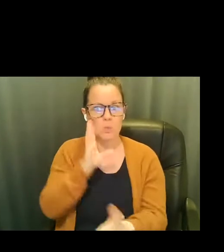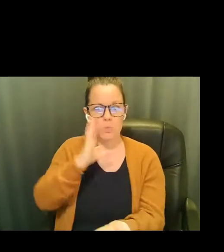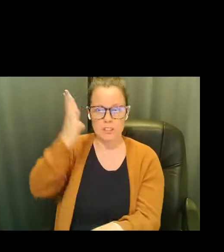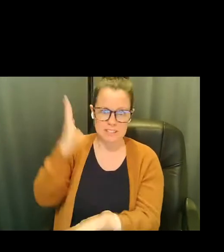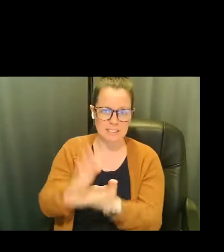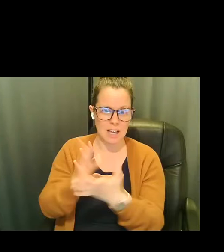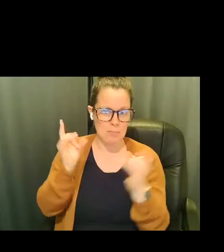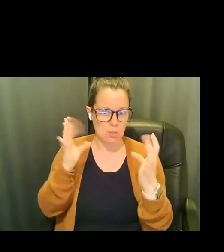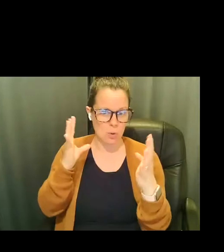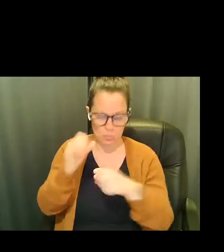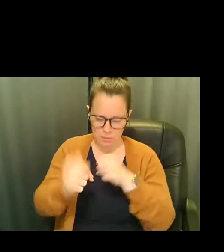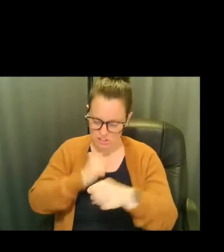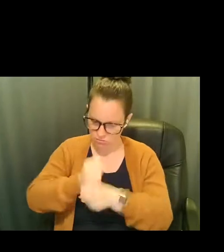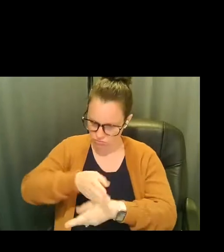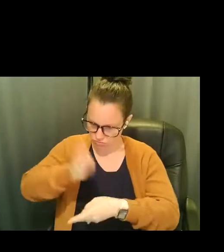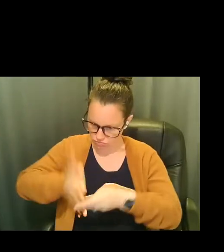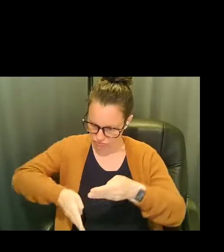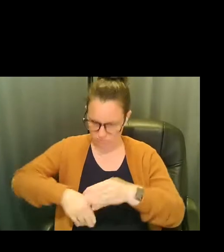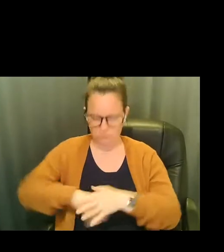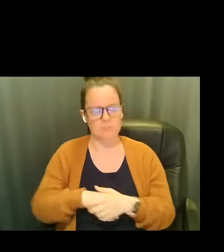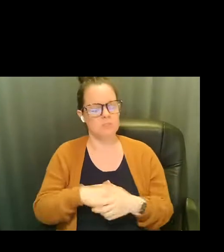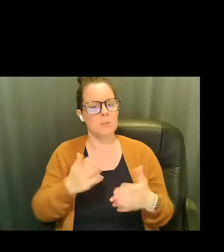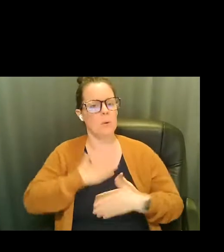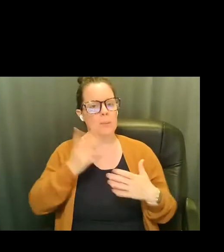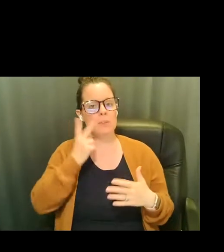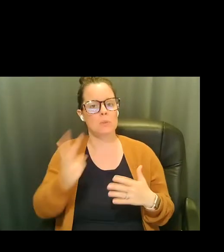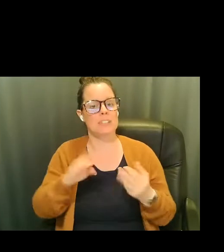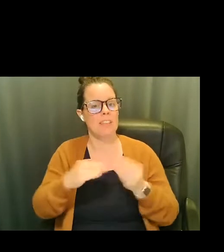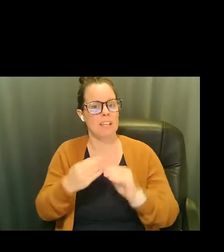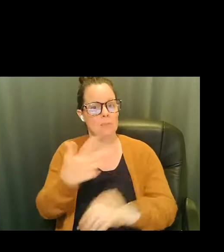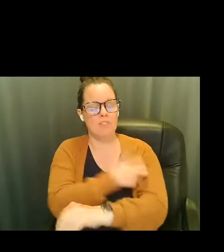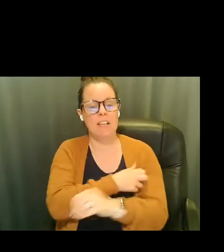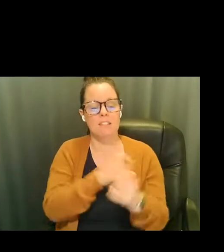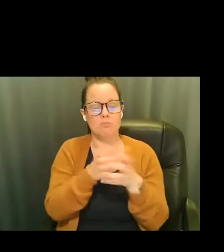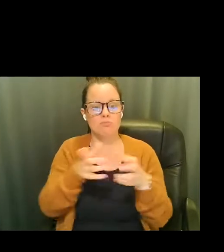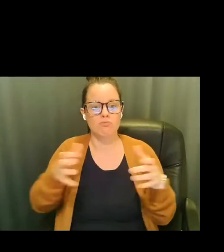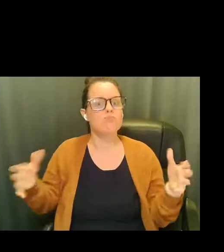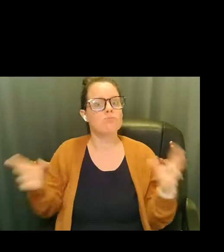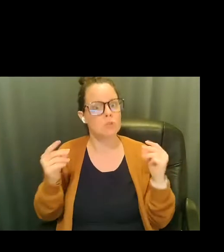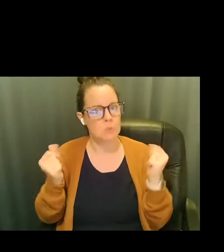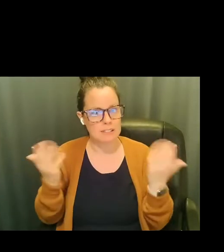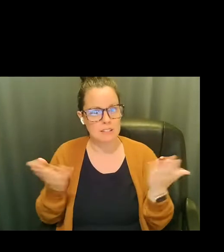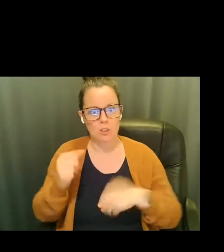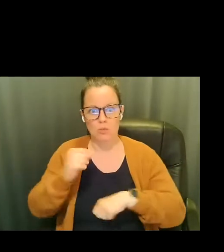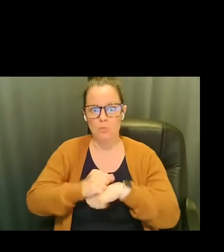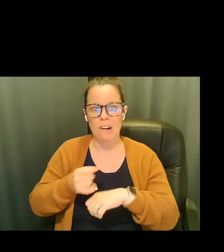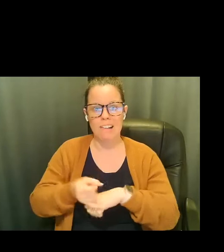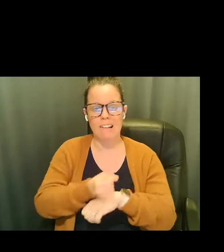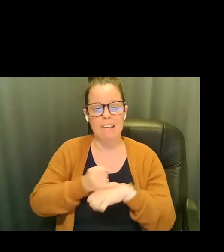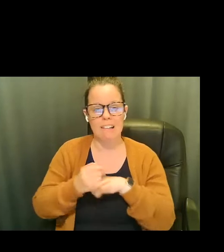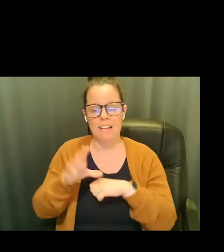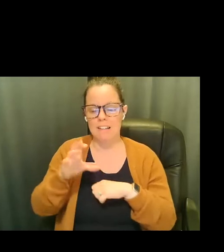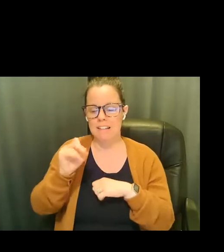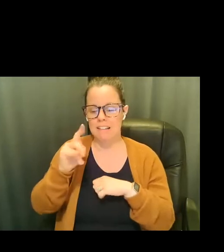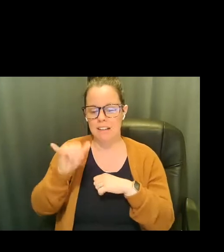a close. We are so happy to see the number of vaccinations growing quickly in Rock Island County. Our 7-day rolling average